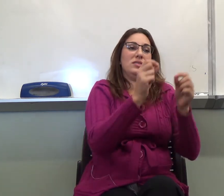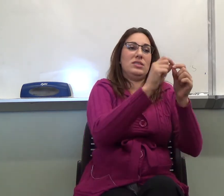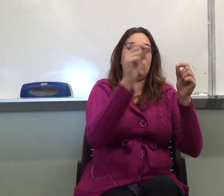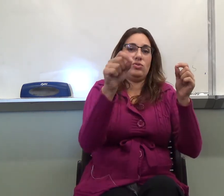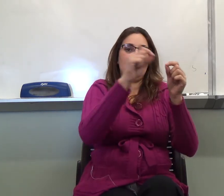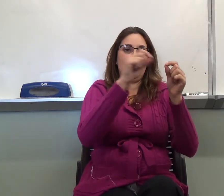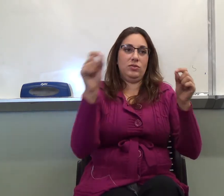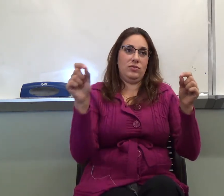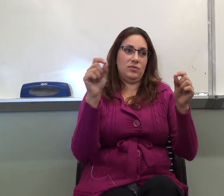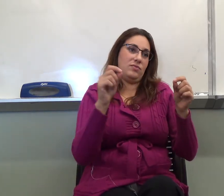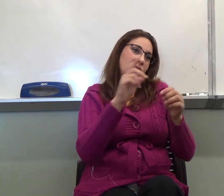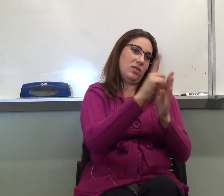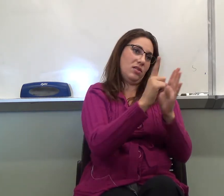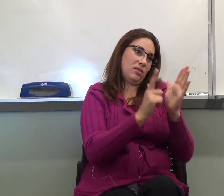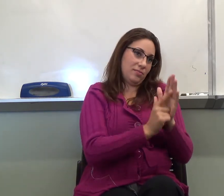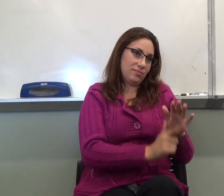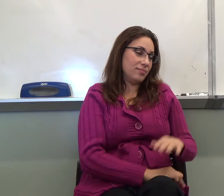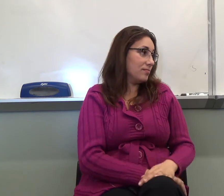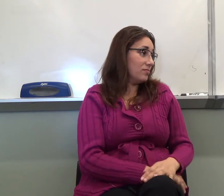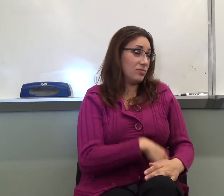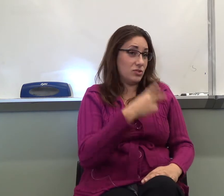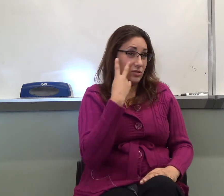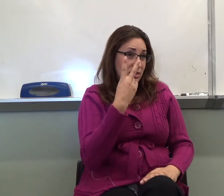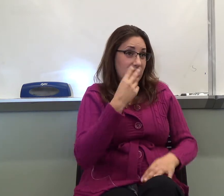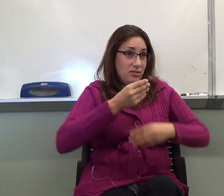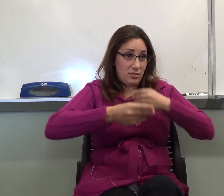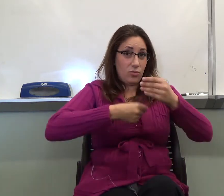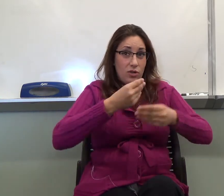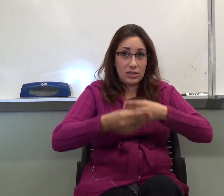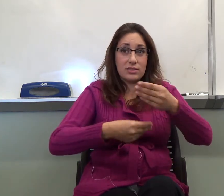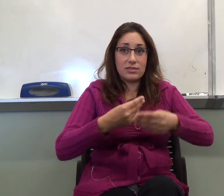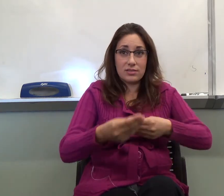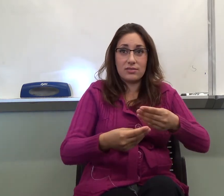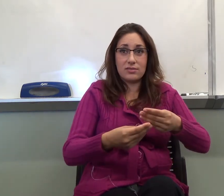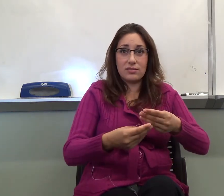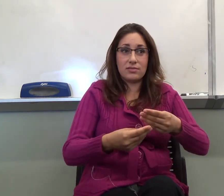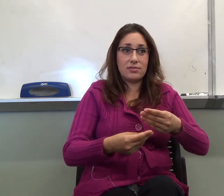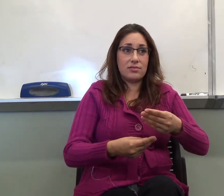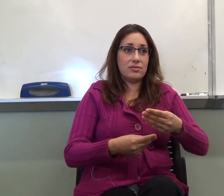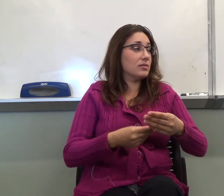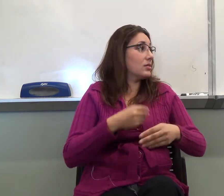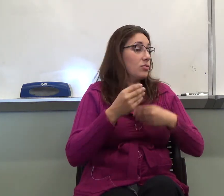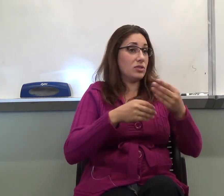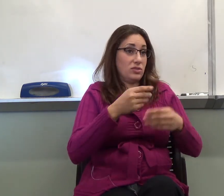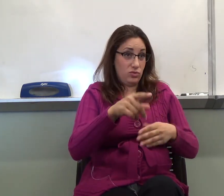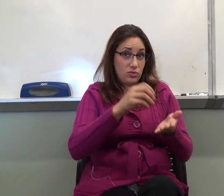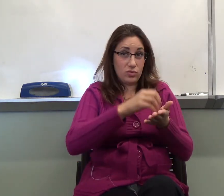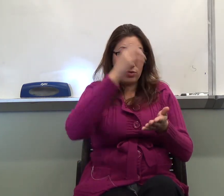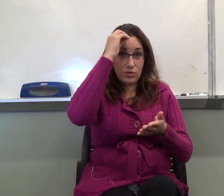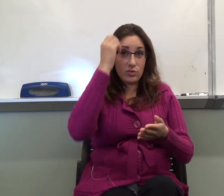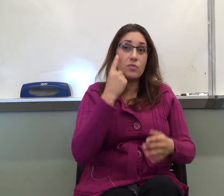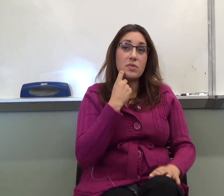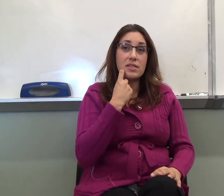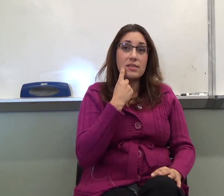So, see, the procedure is, actually the procedure that you've learned the past few days is extremely